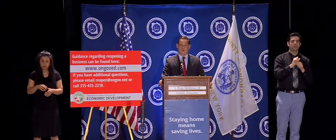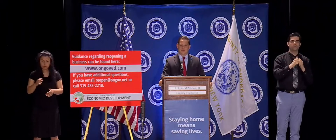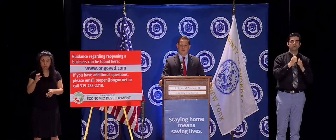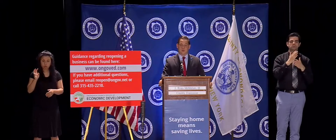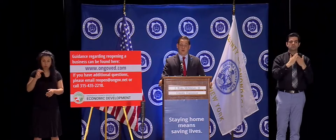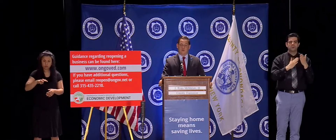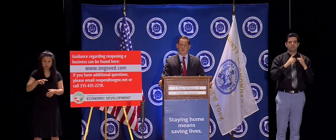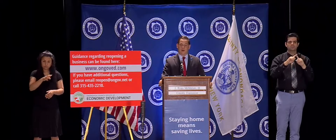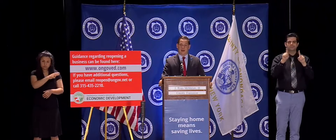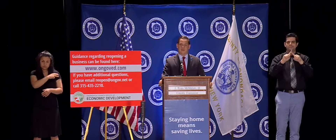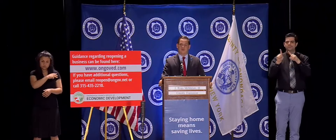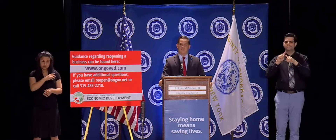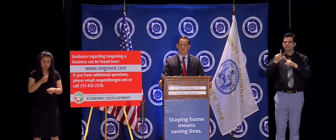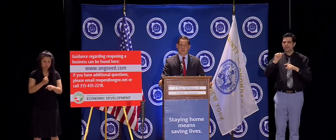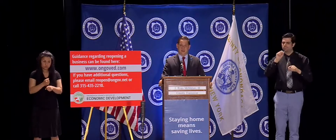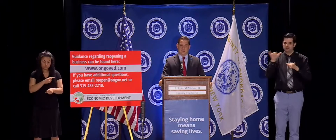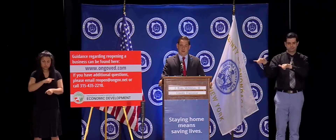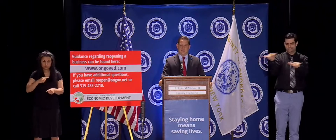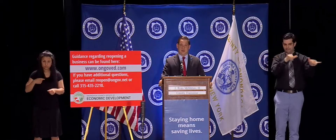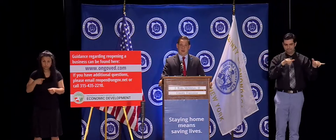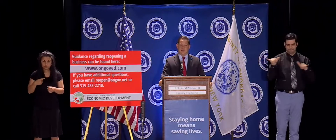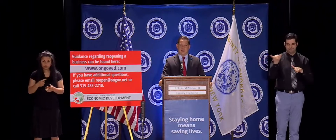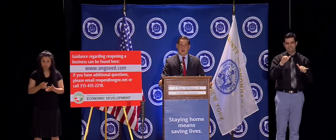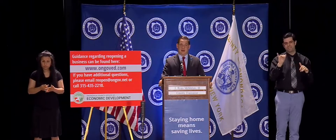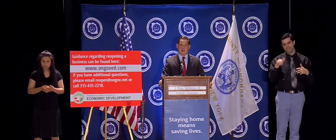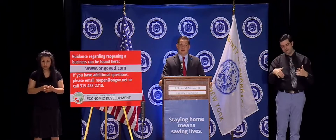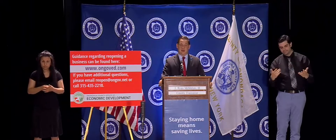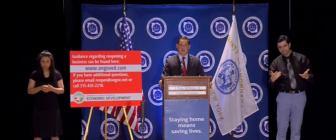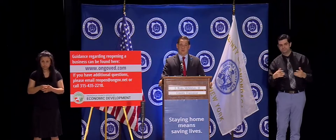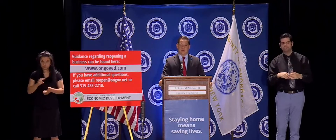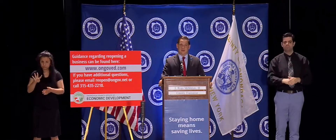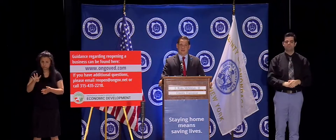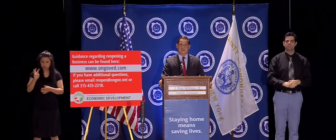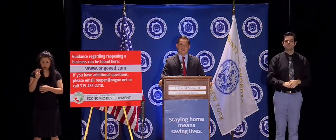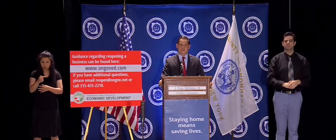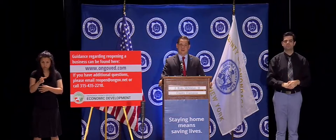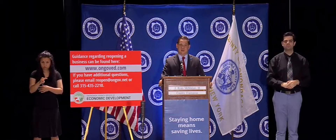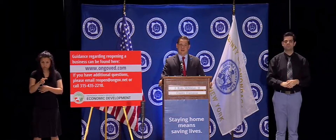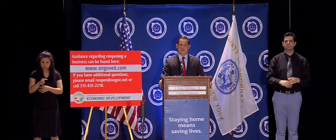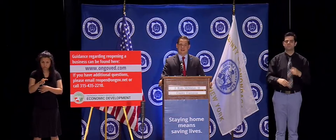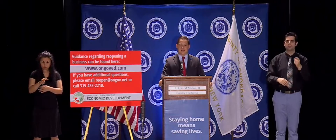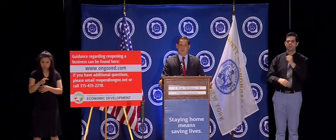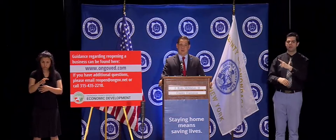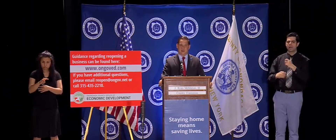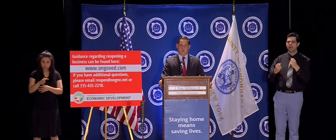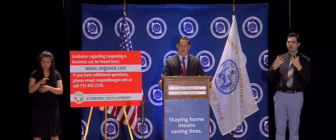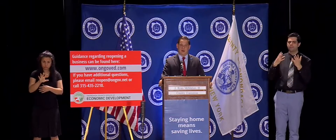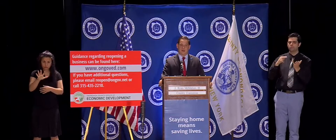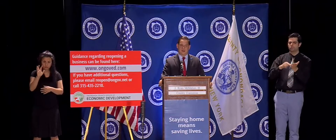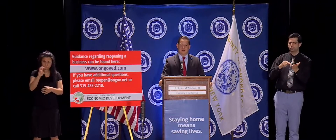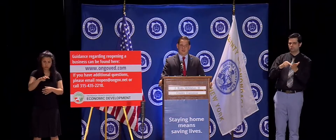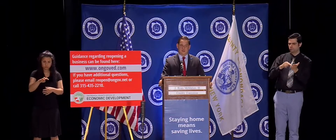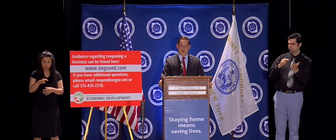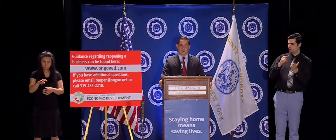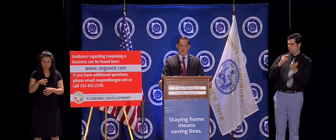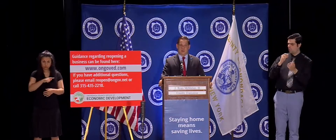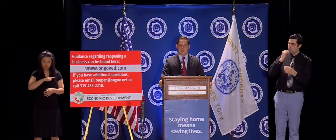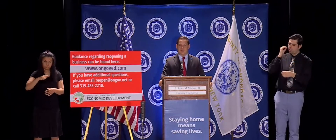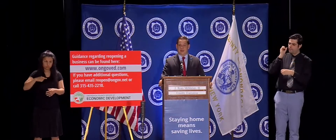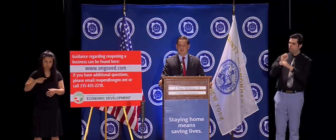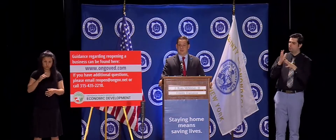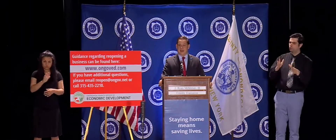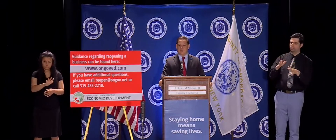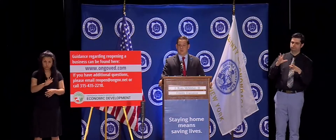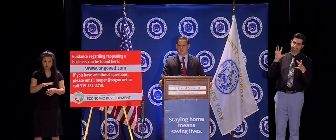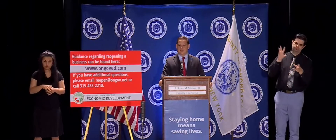there's 1,000 nursing home employees? There's about 4,950, and then you assisted living is on top of that as well. So you're talking about